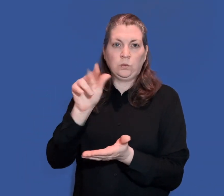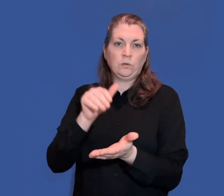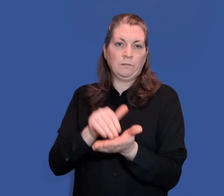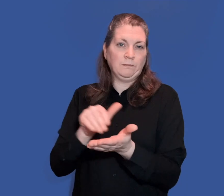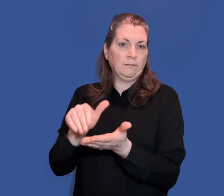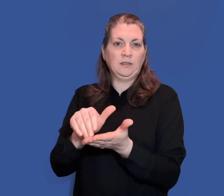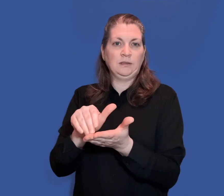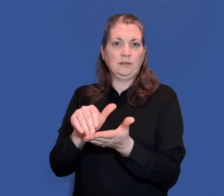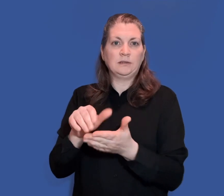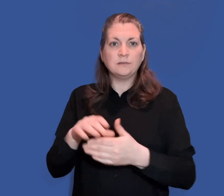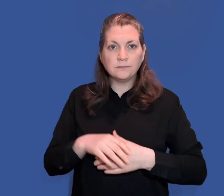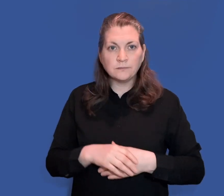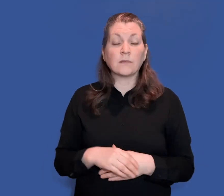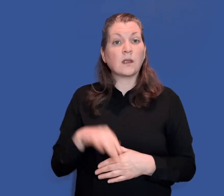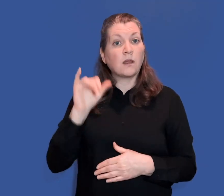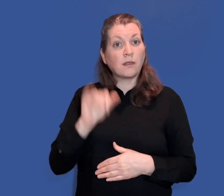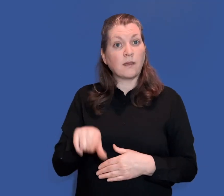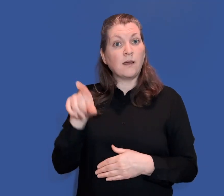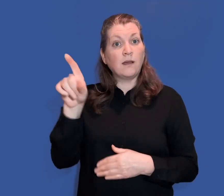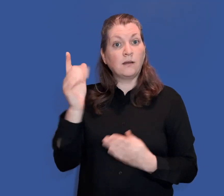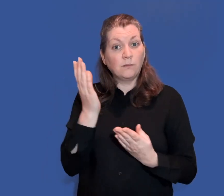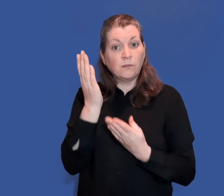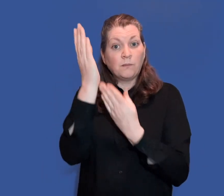which has a proposed budget of $2 million.